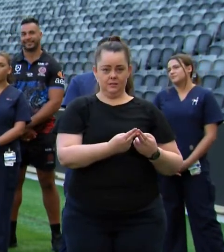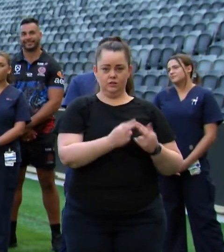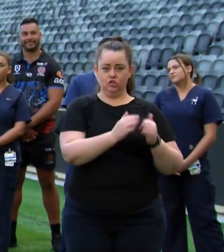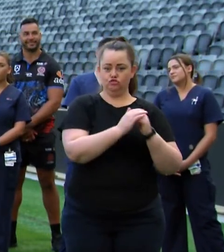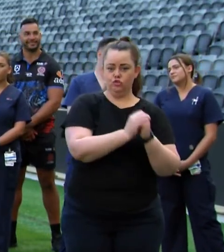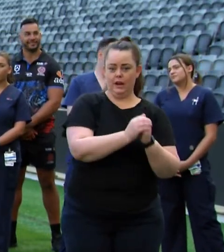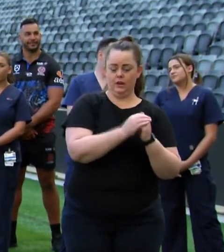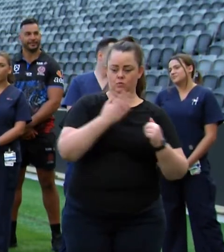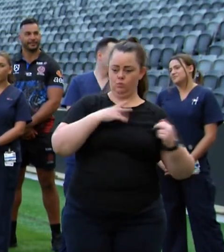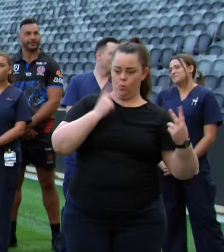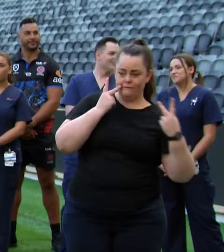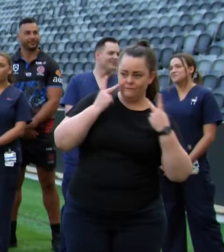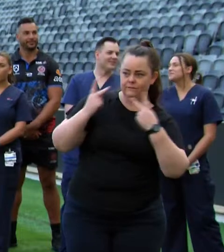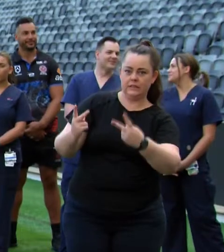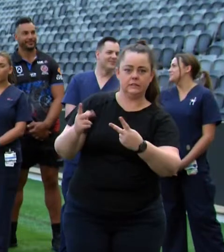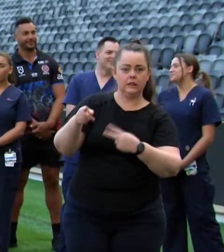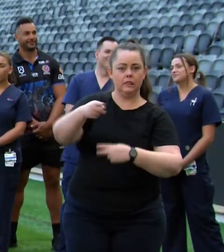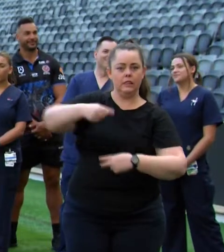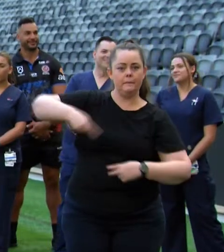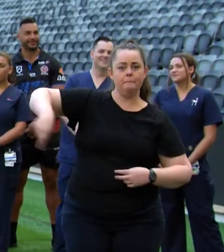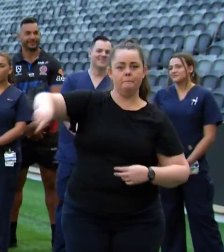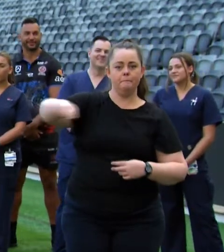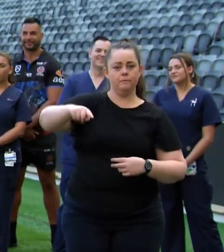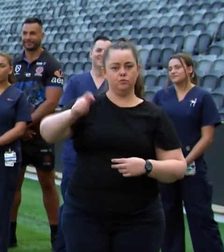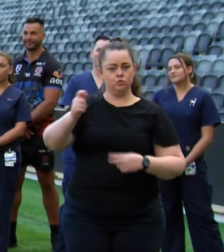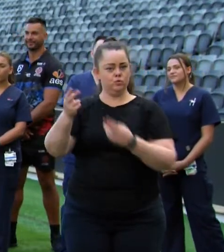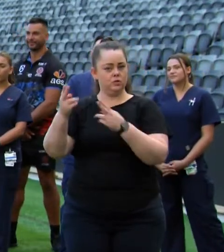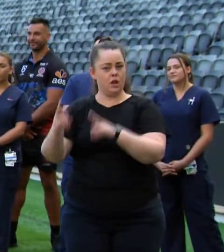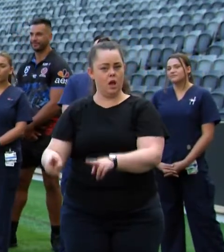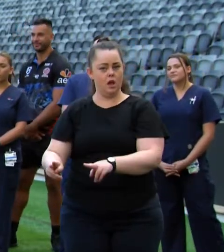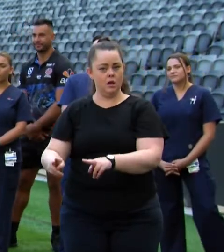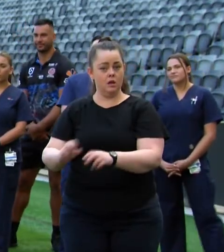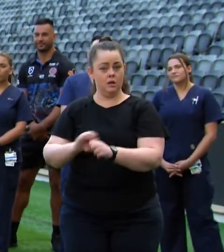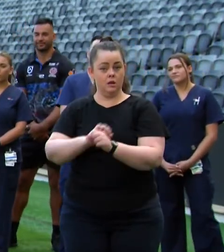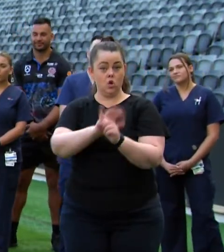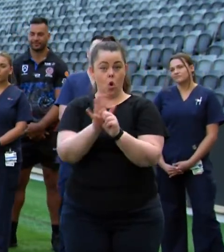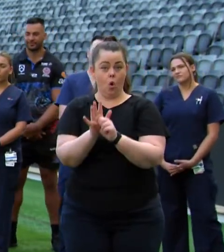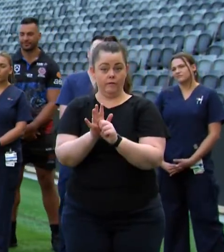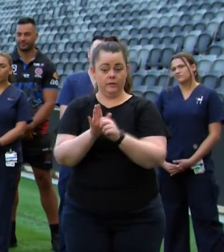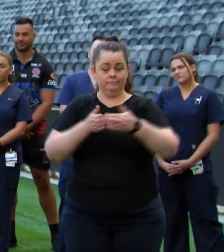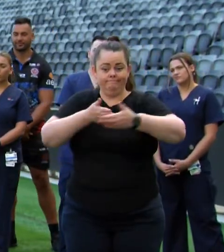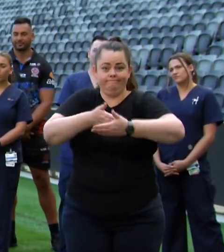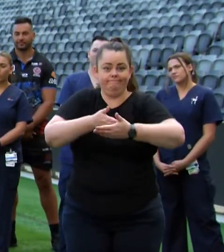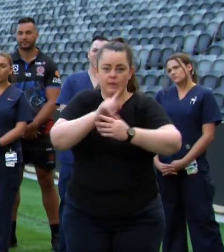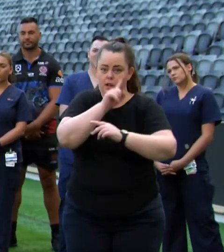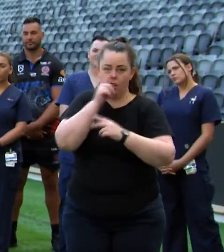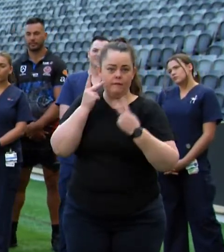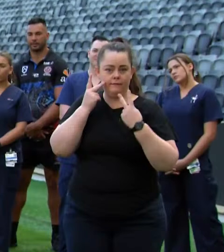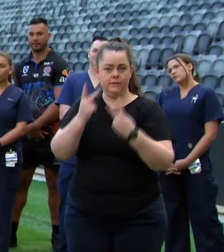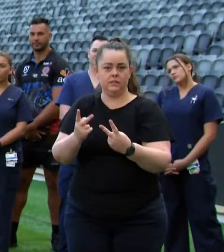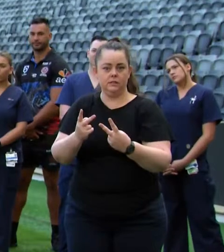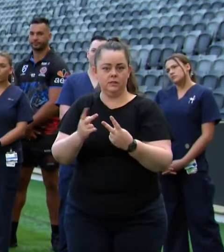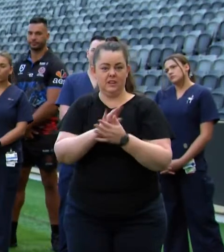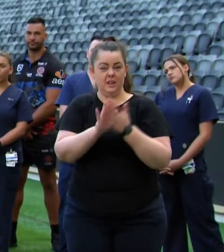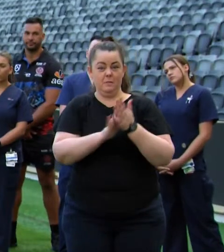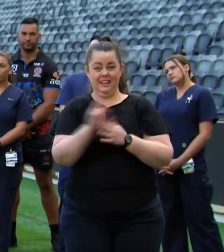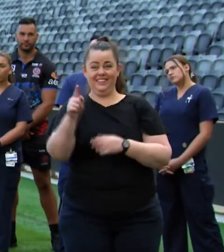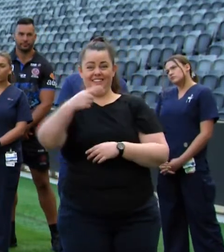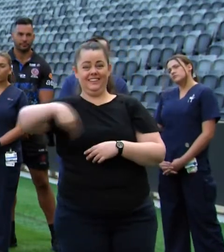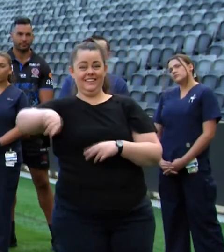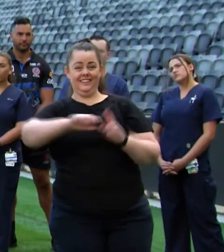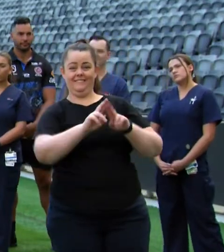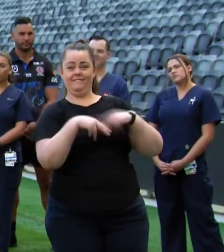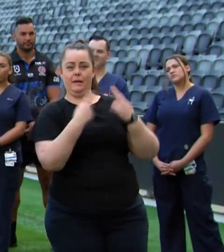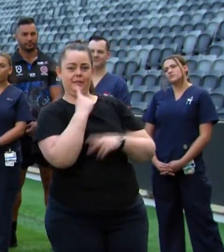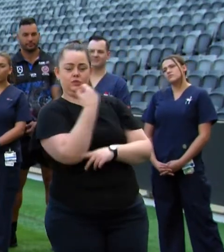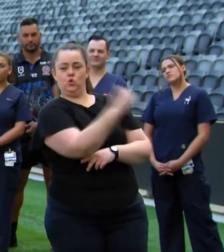friends of somebody who was passing away and COVID was a major issue, that the family were denied the capacity